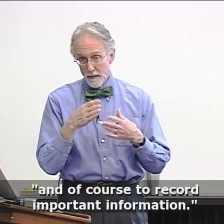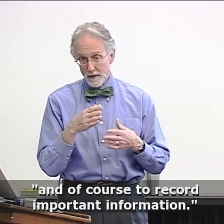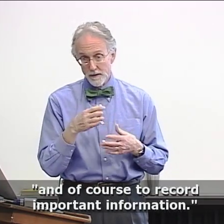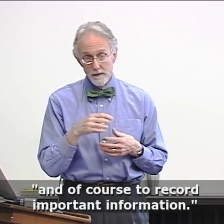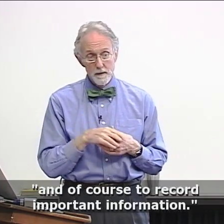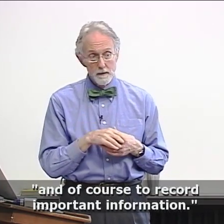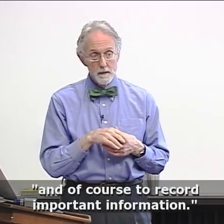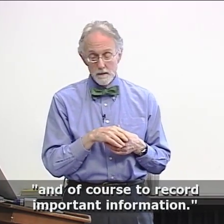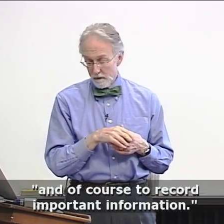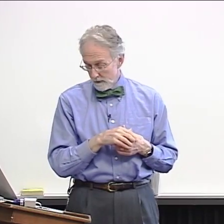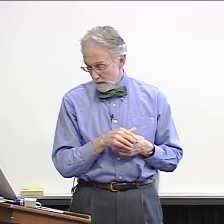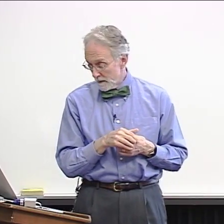information.